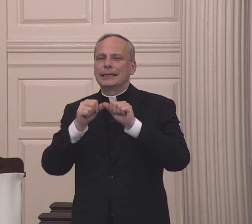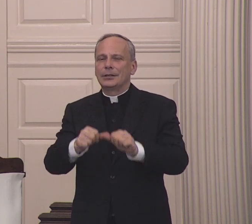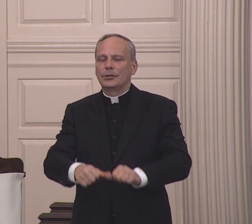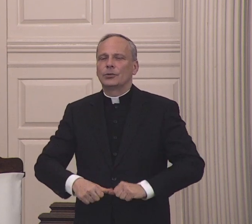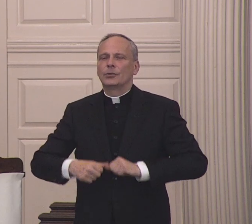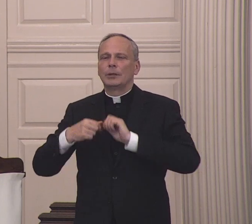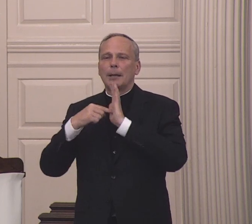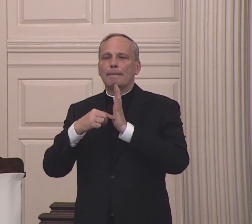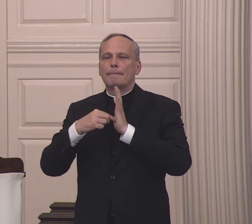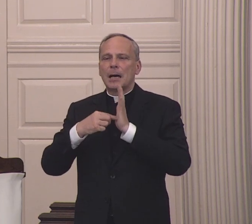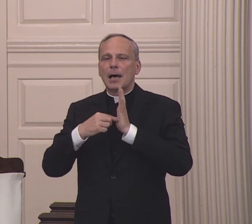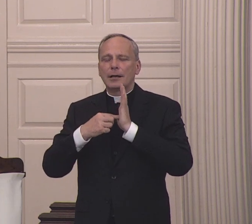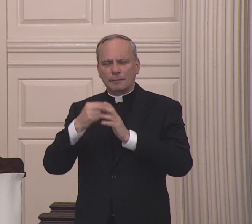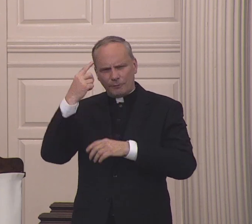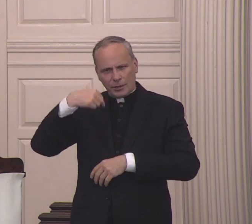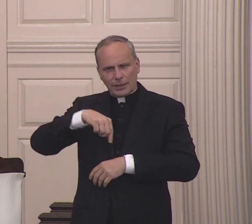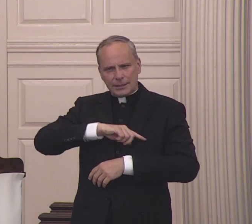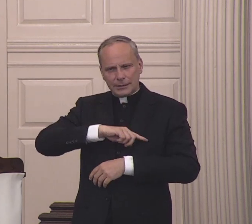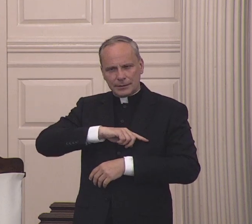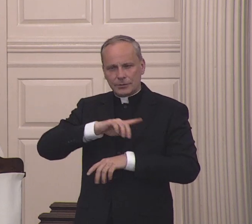through Christ our Lord.